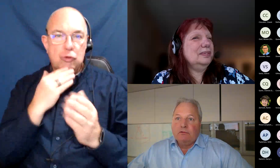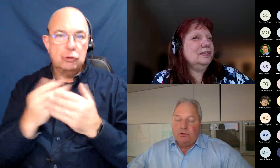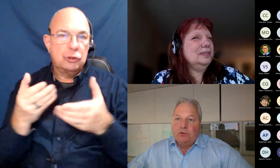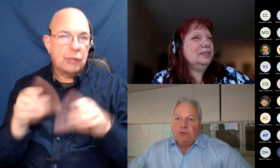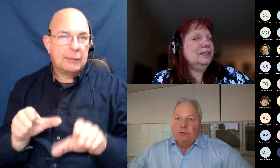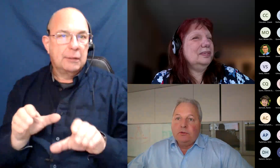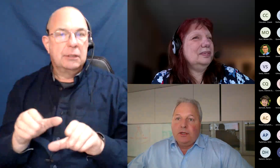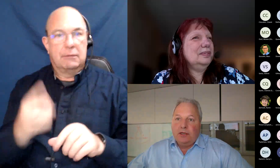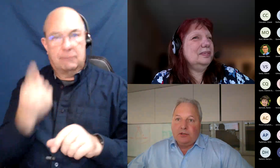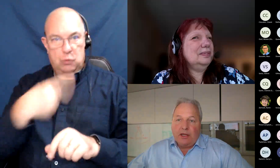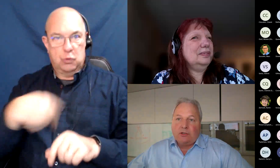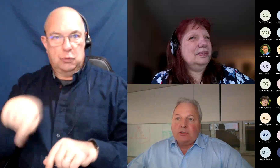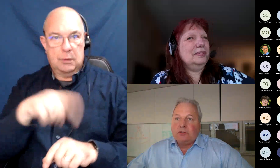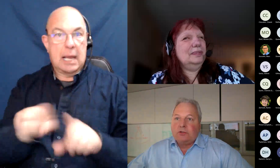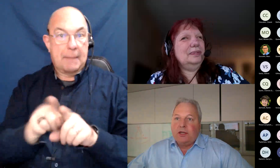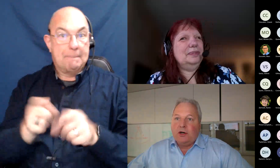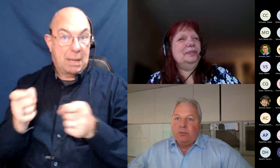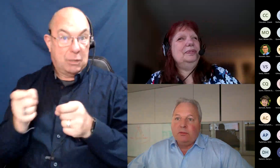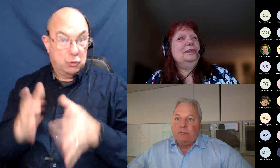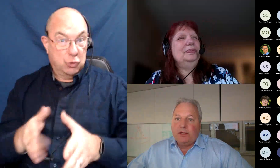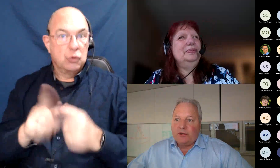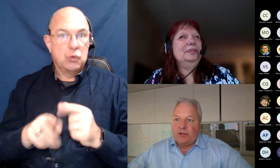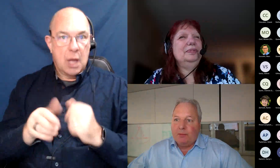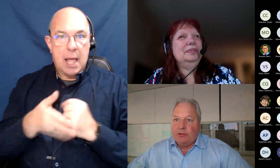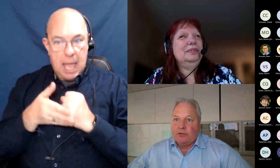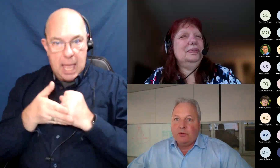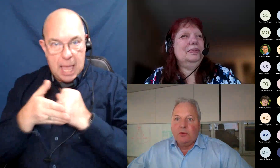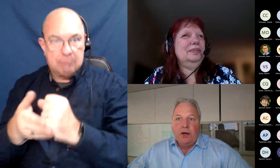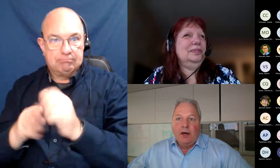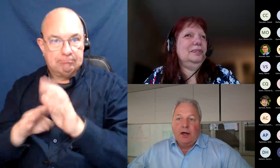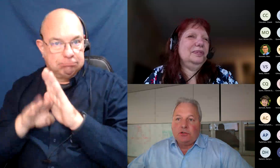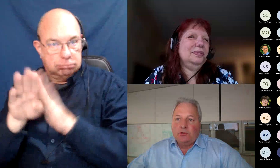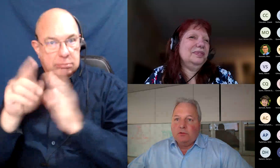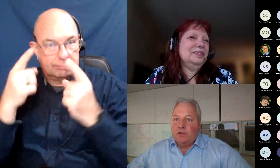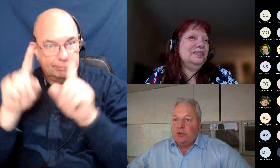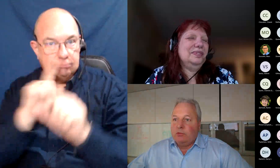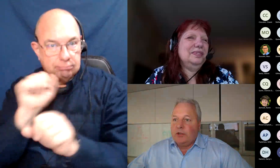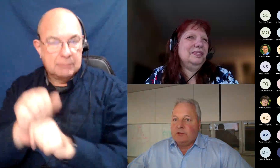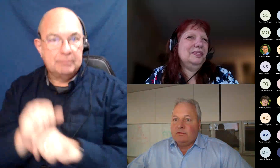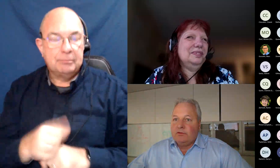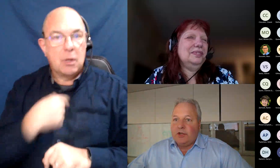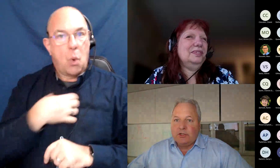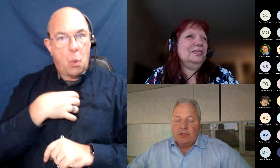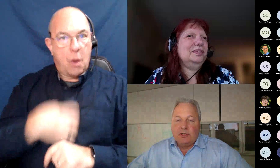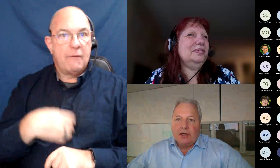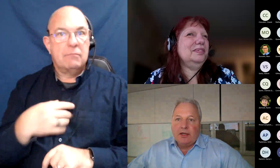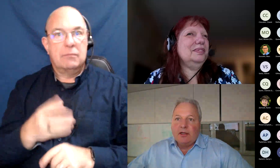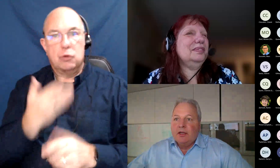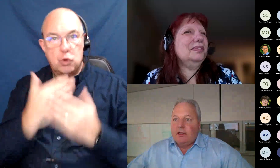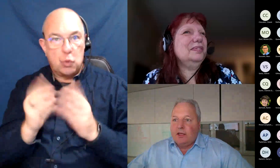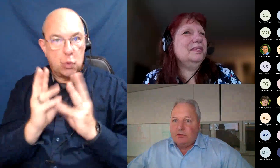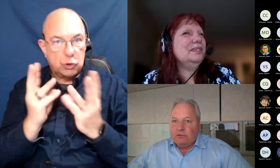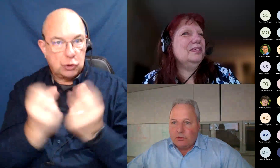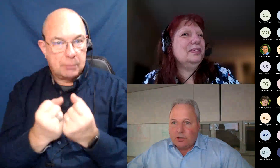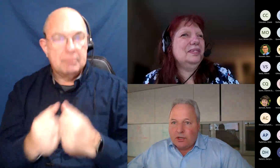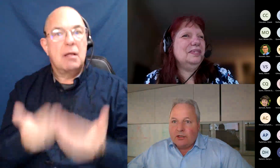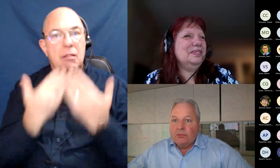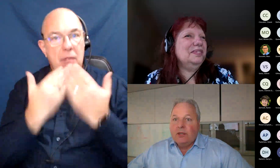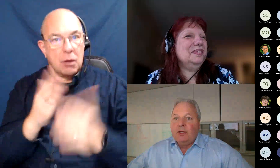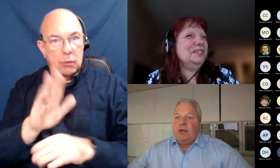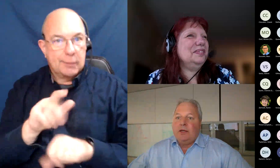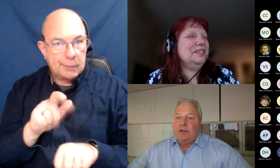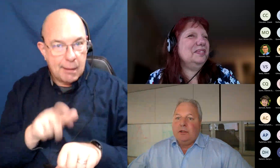opportunity for you as managers to help make this happen. So I wish you a very productive session. Again, thank you for